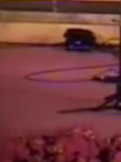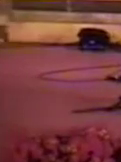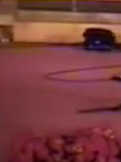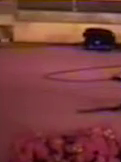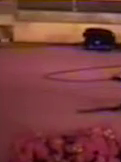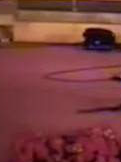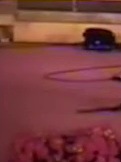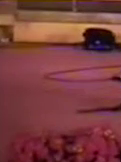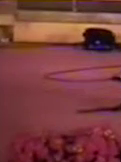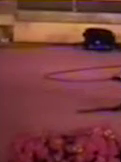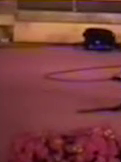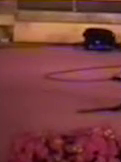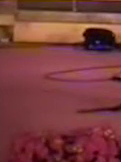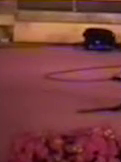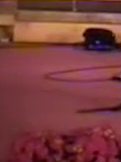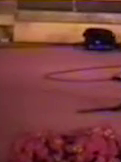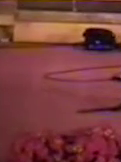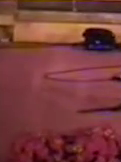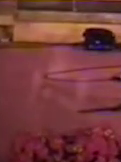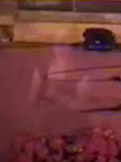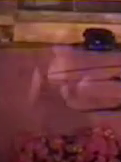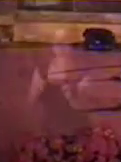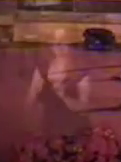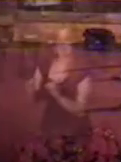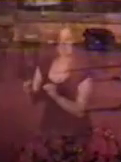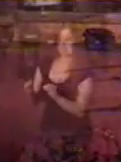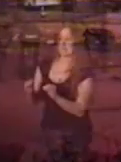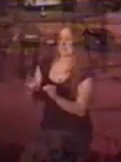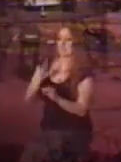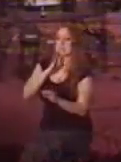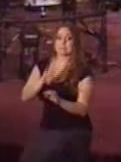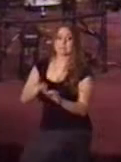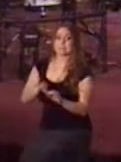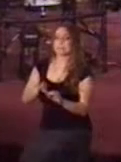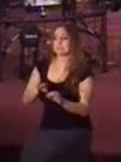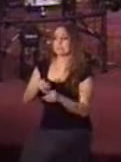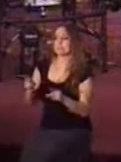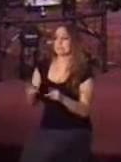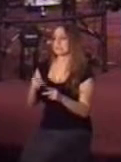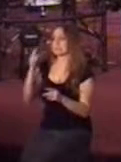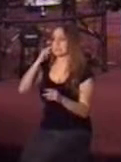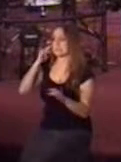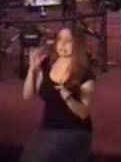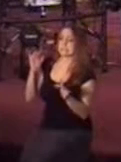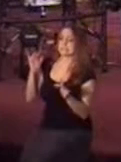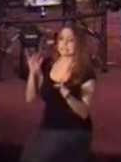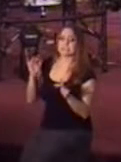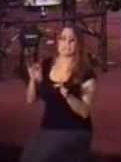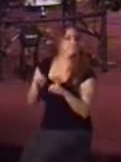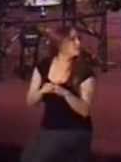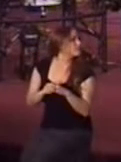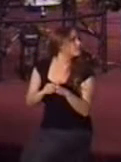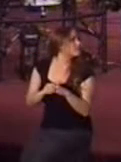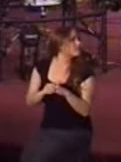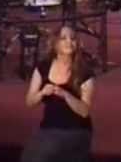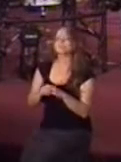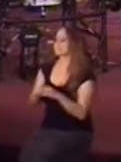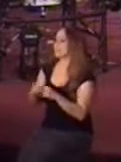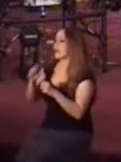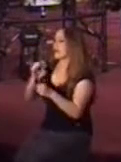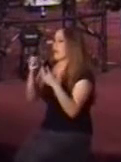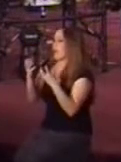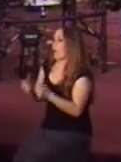2016... Did I move in a bad spot? Sorry. And if we hold that throughout